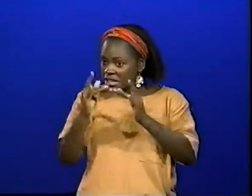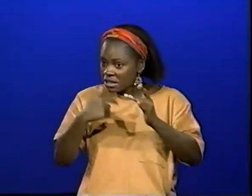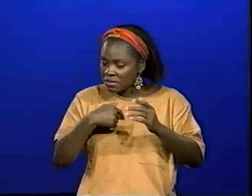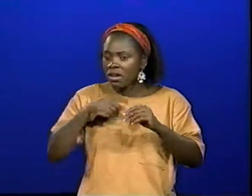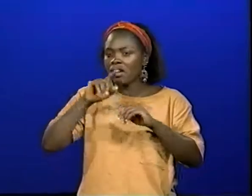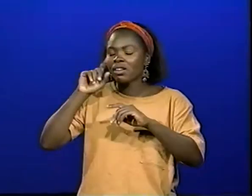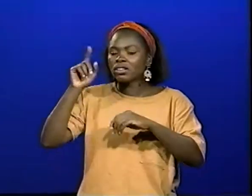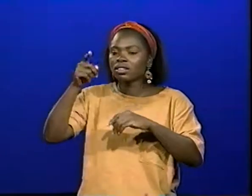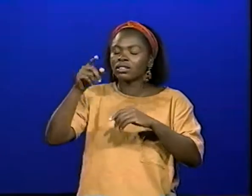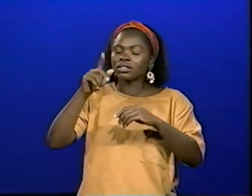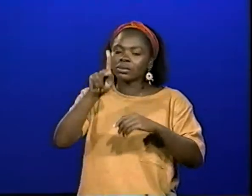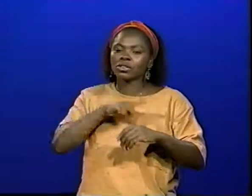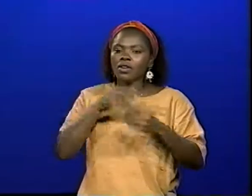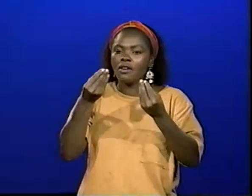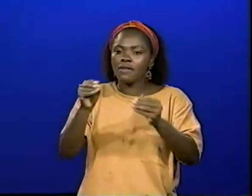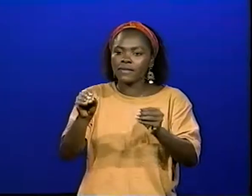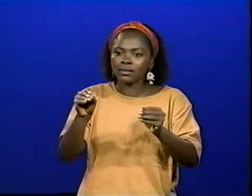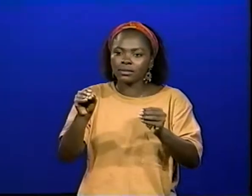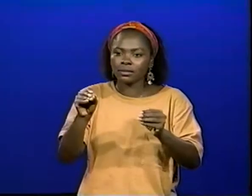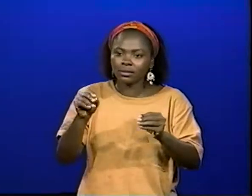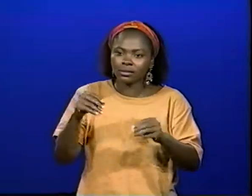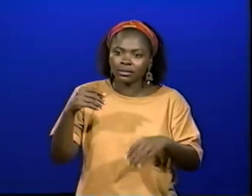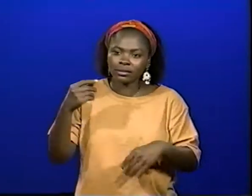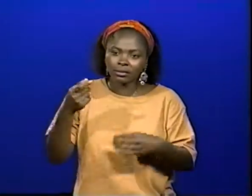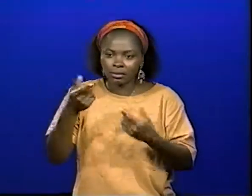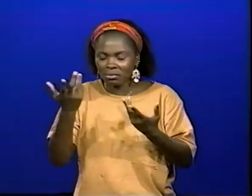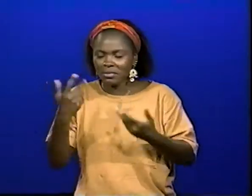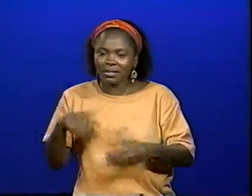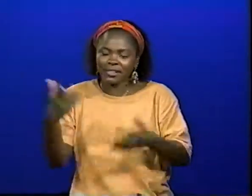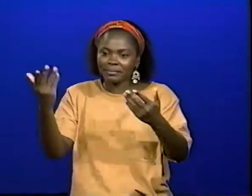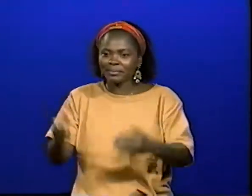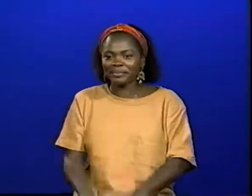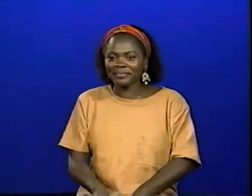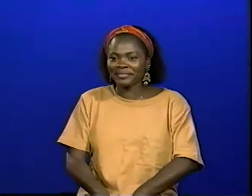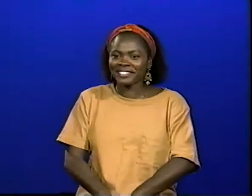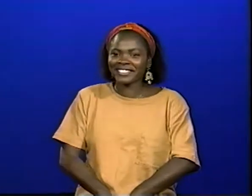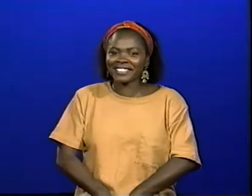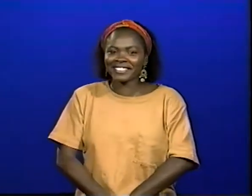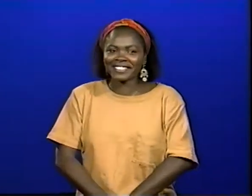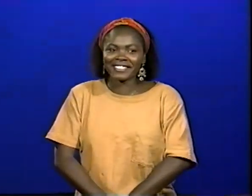what happens. If you'd like to contact me, you can contact me in the personnel office. That's it.